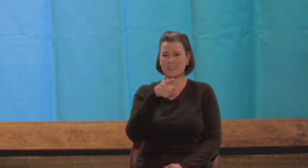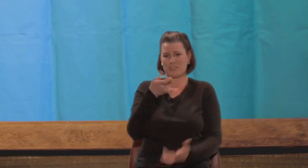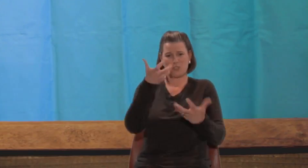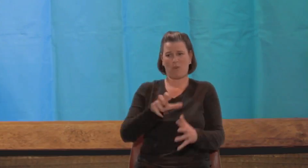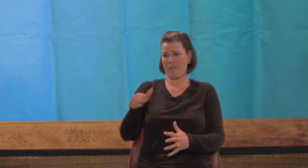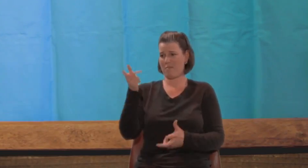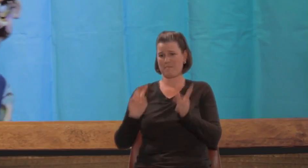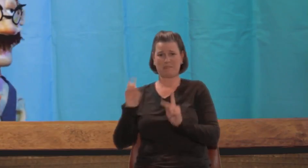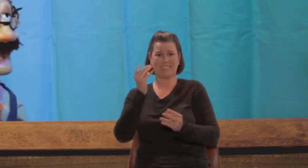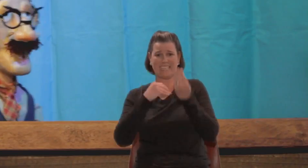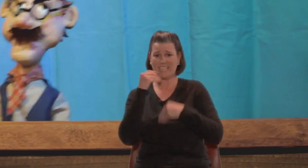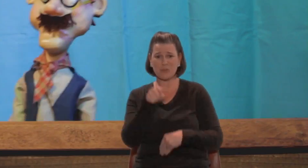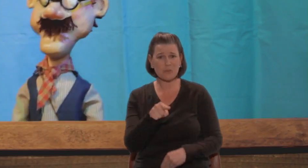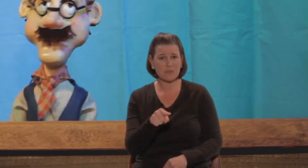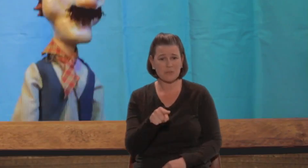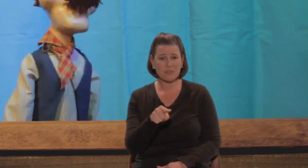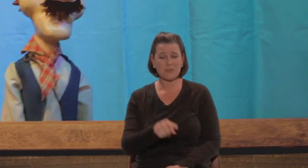up dinner.